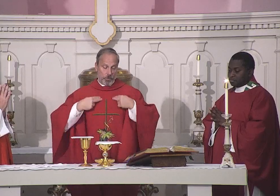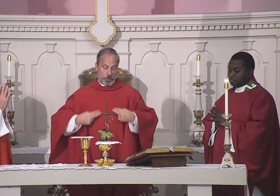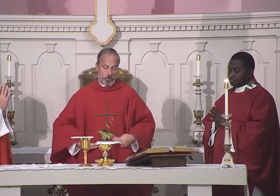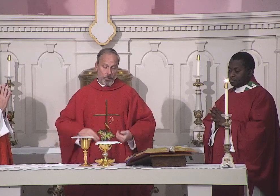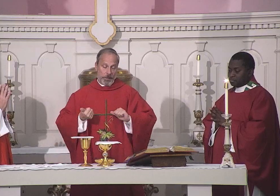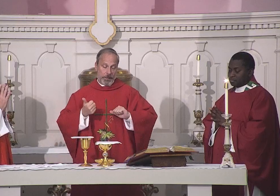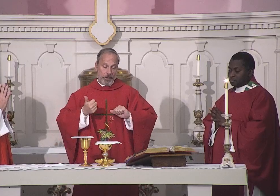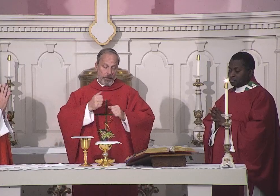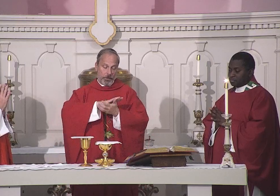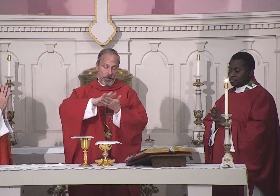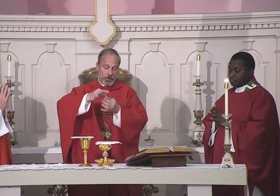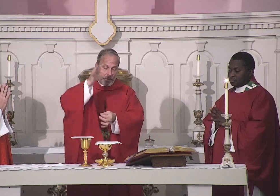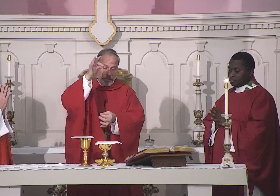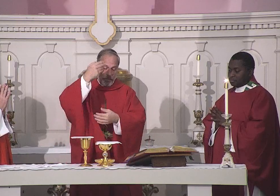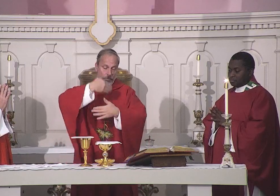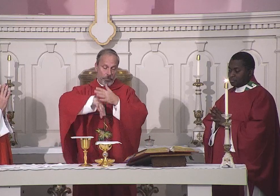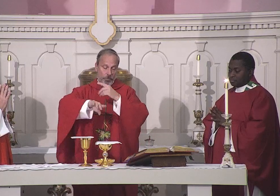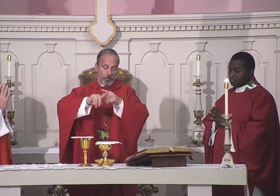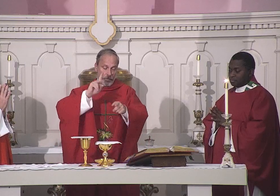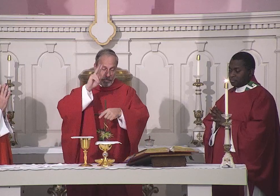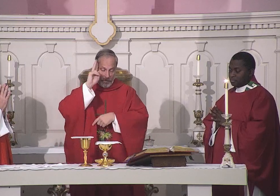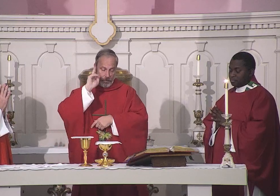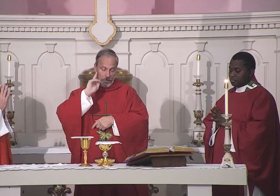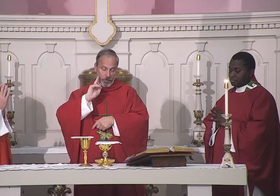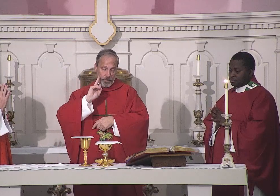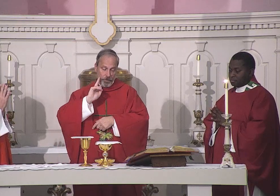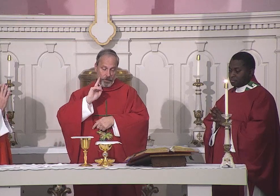Holy Spirit and born of the Virgin,